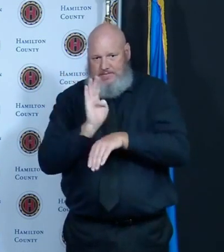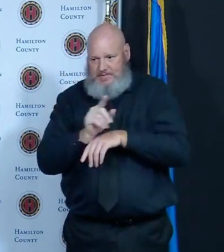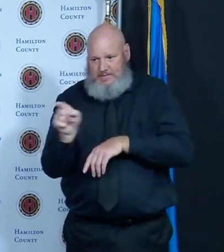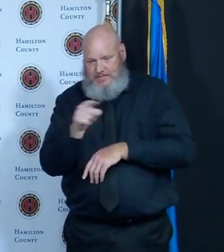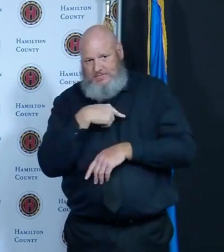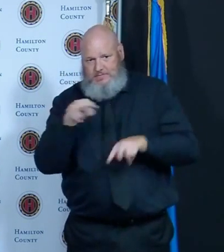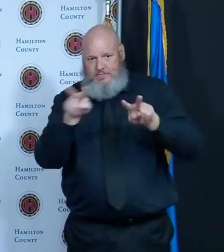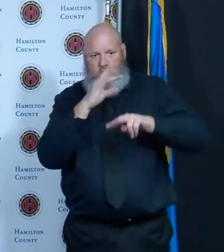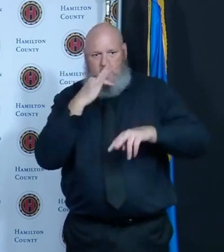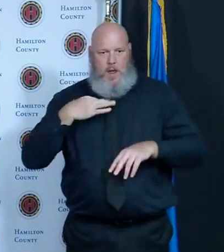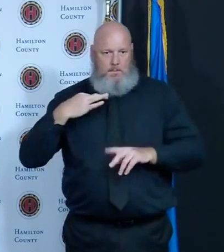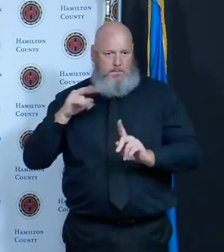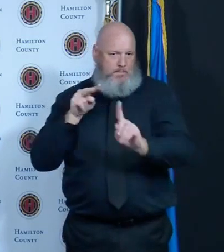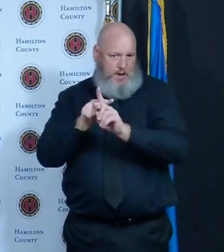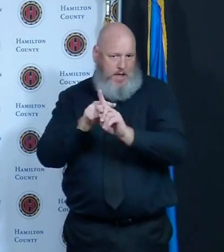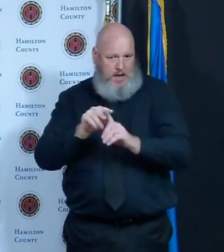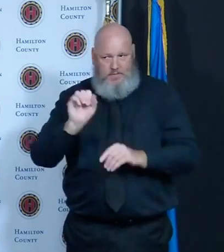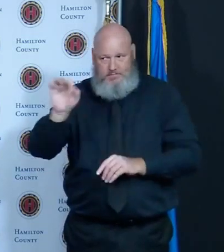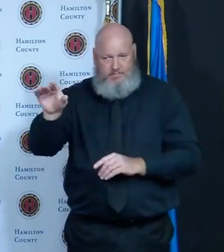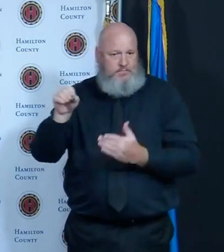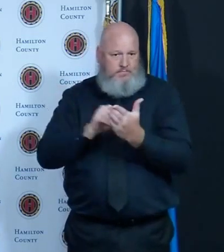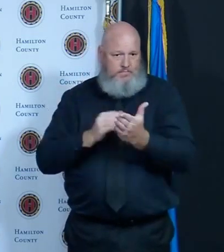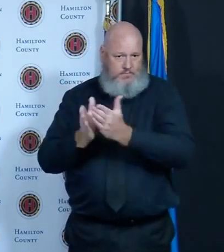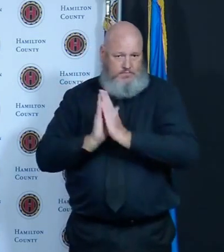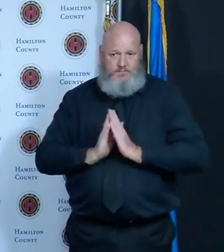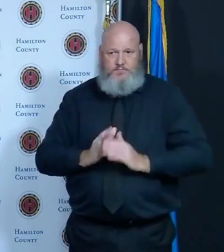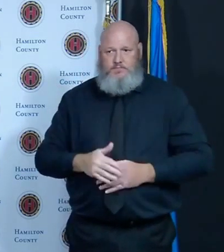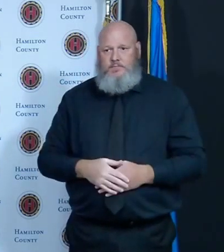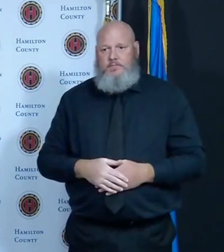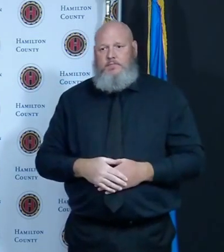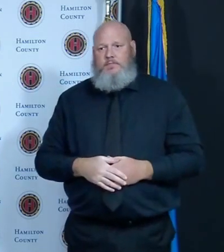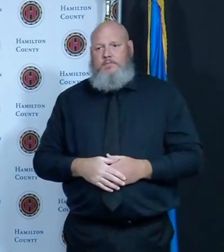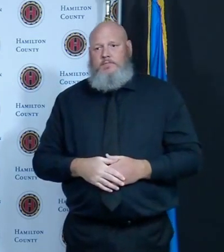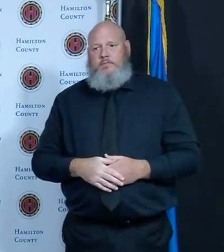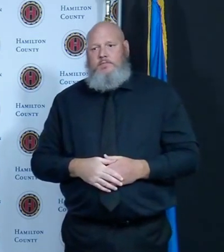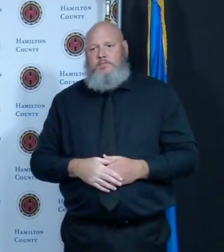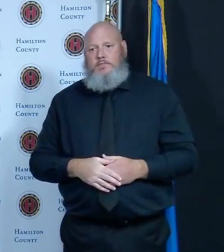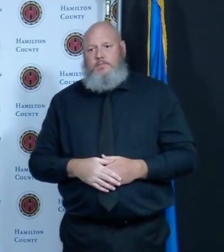to create masks for our local healthcare heroes.